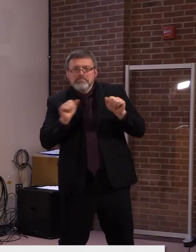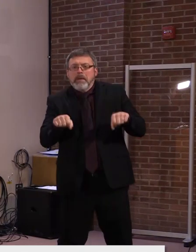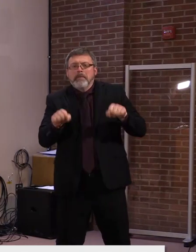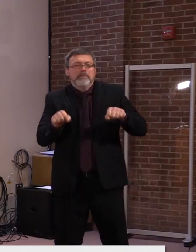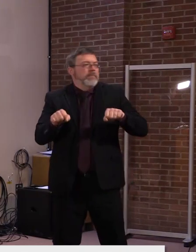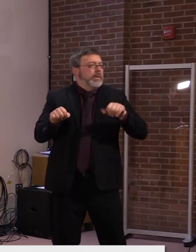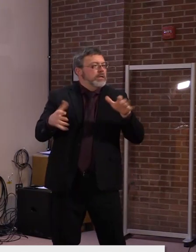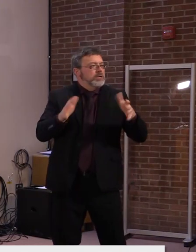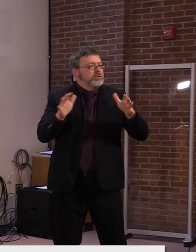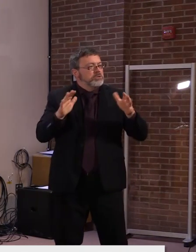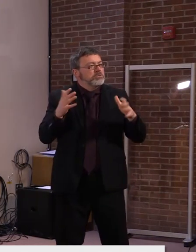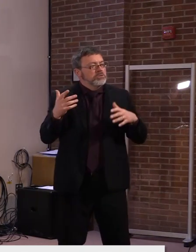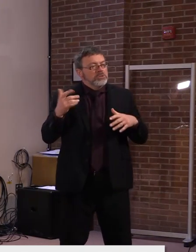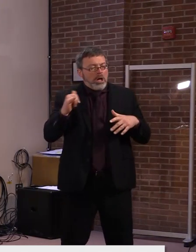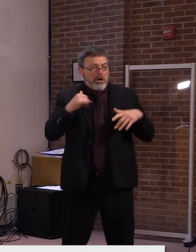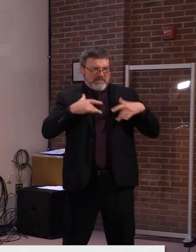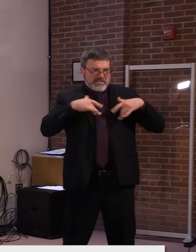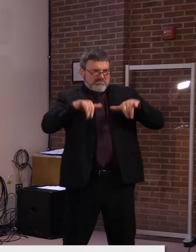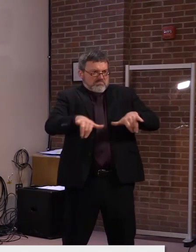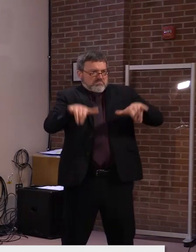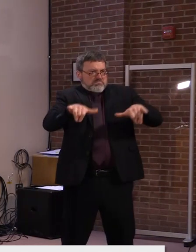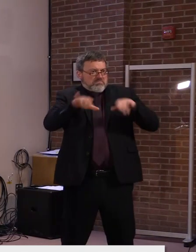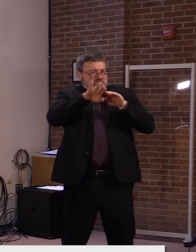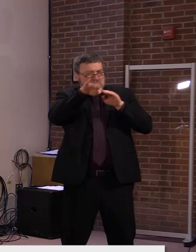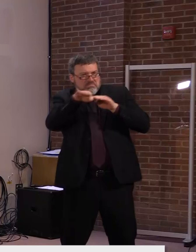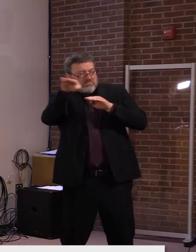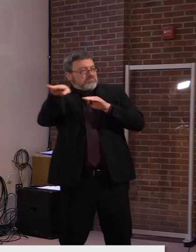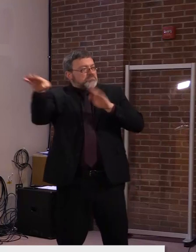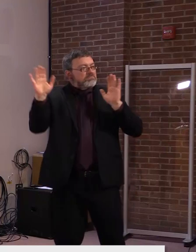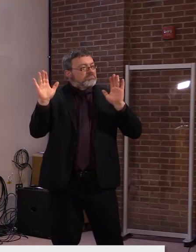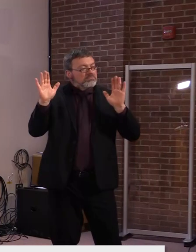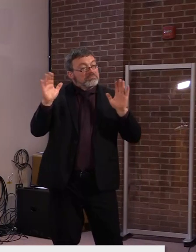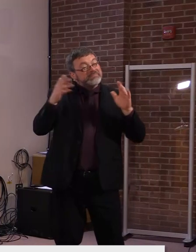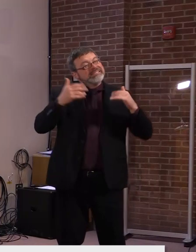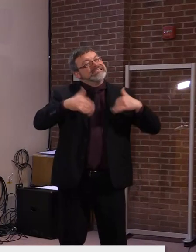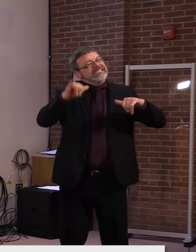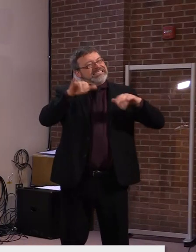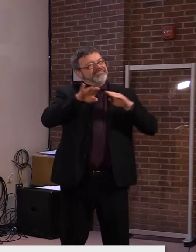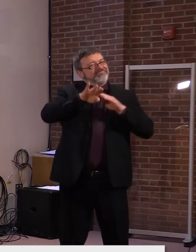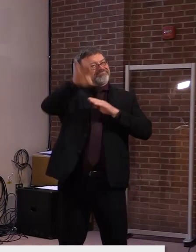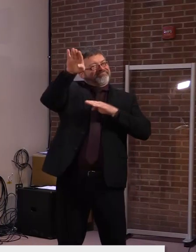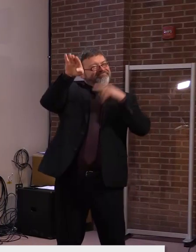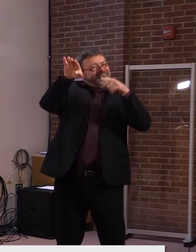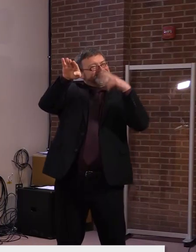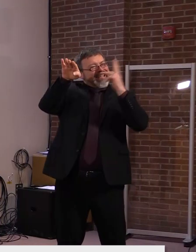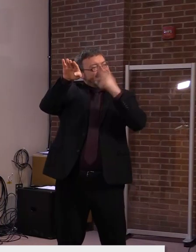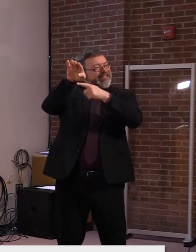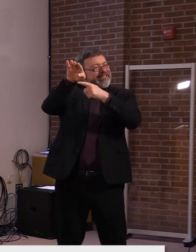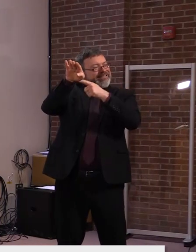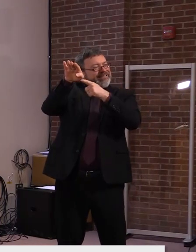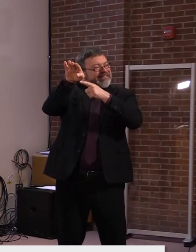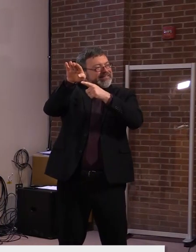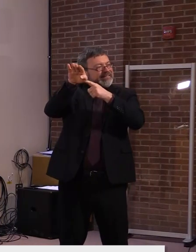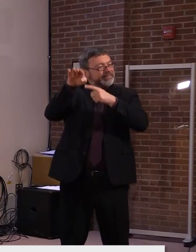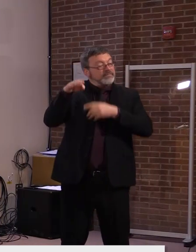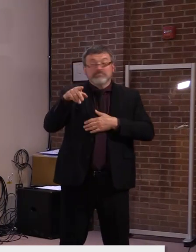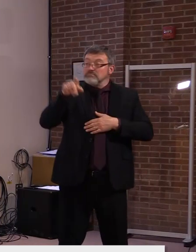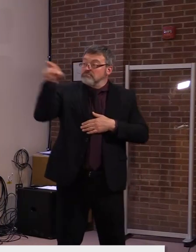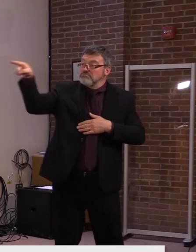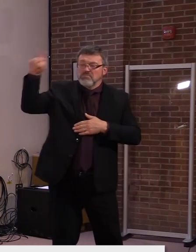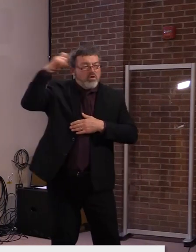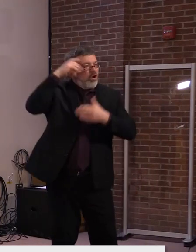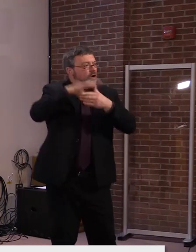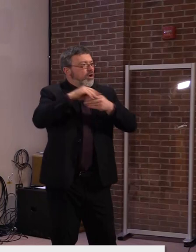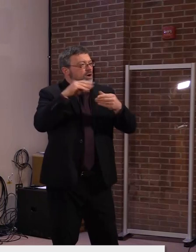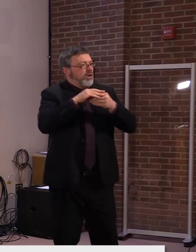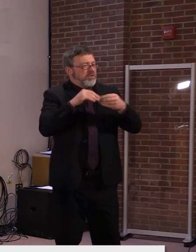again, we're at a high level of cases. So as the governor said, important to be careful this week with Thanksgiving upon us. And as you'll see